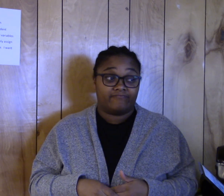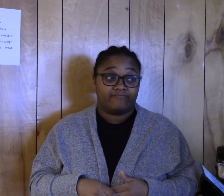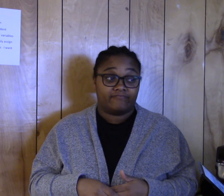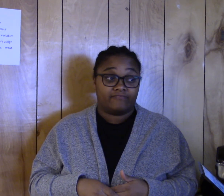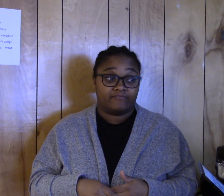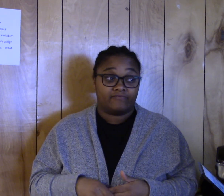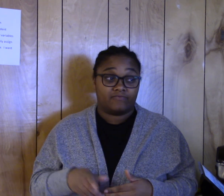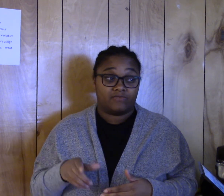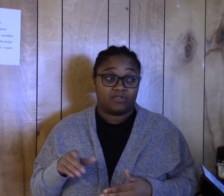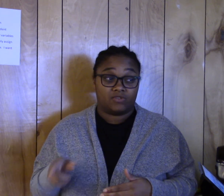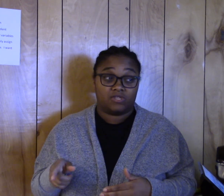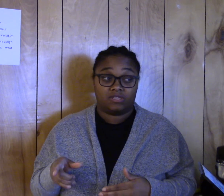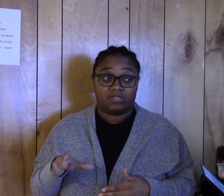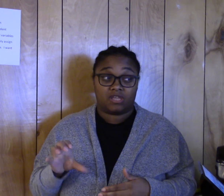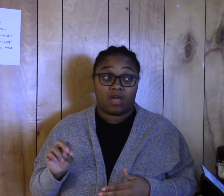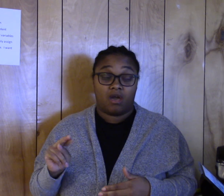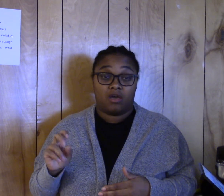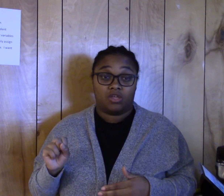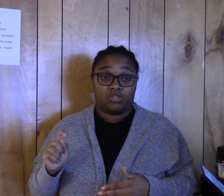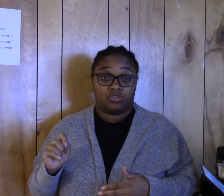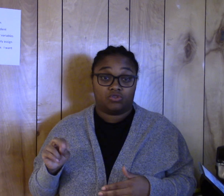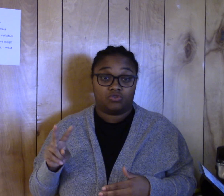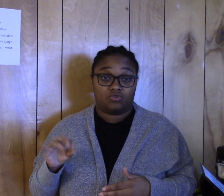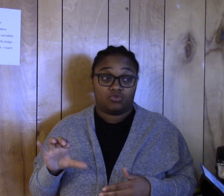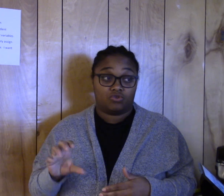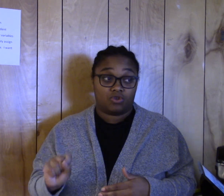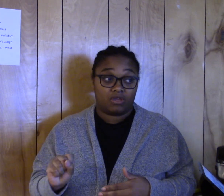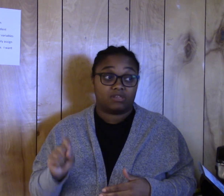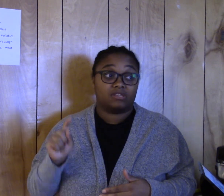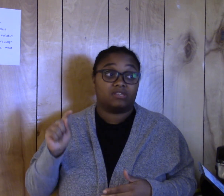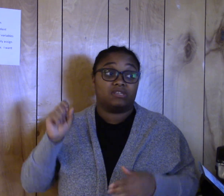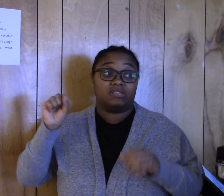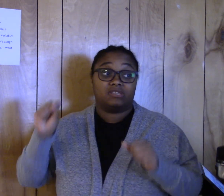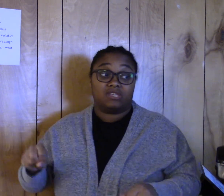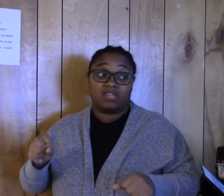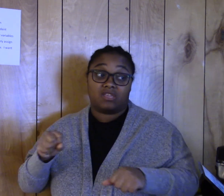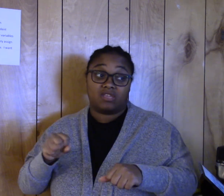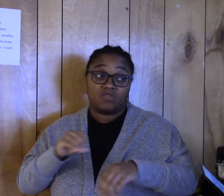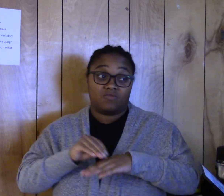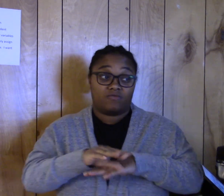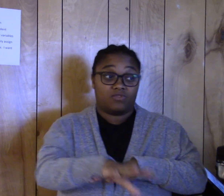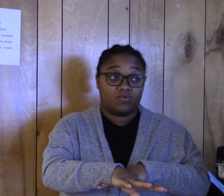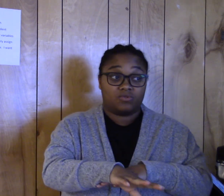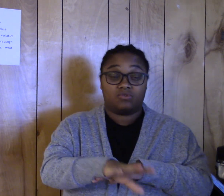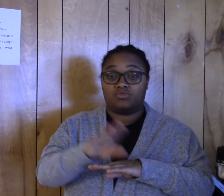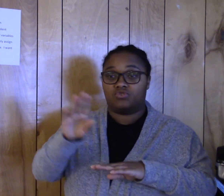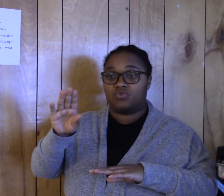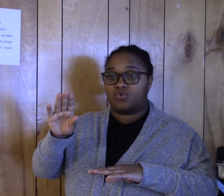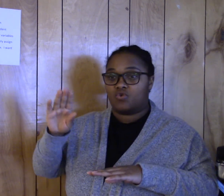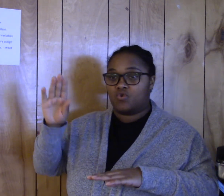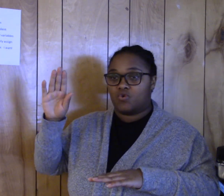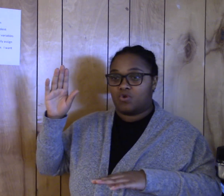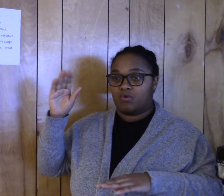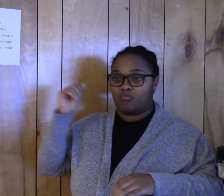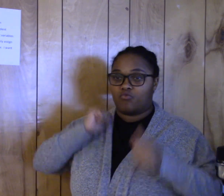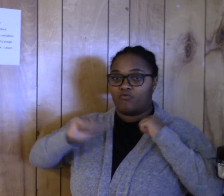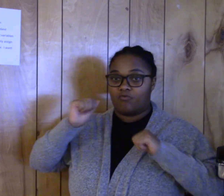particular situation. In a particular situation. If you're looking for something that's going to cover every person in